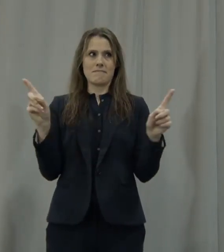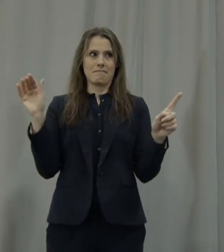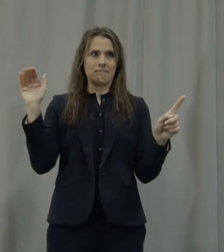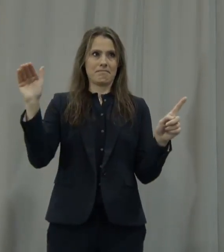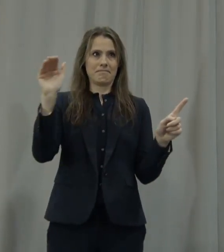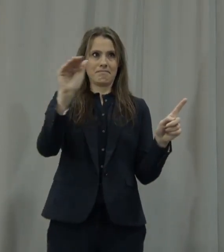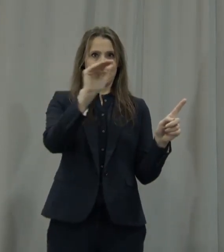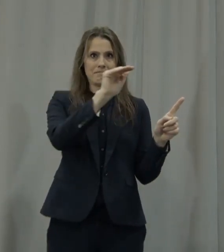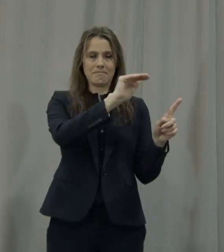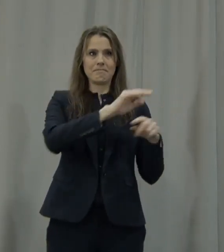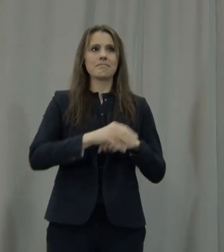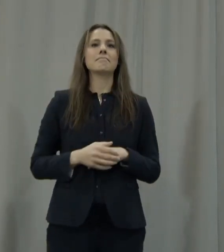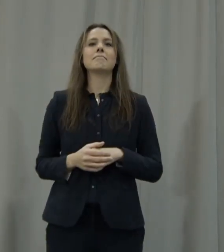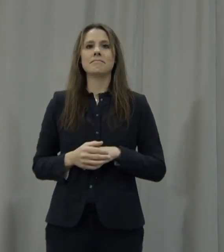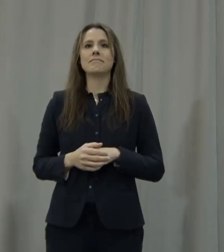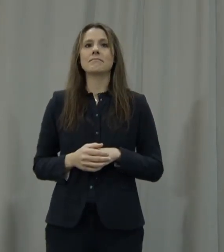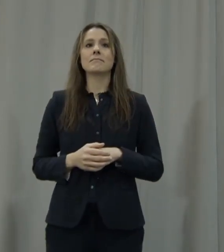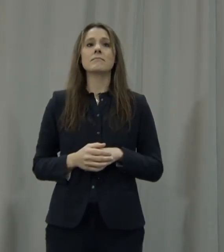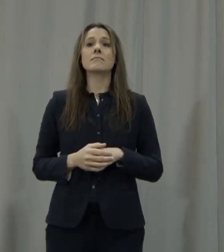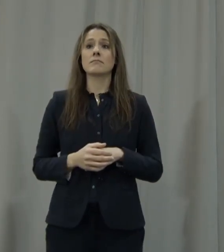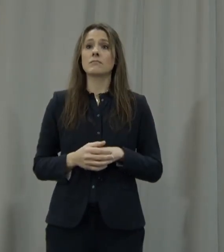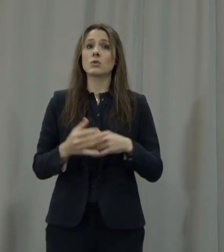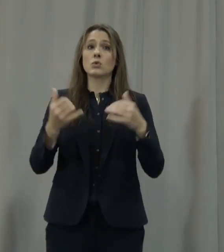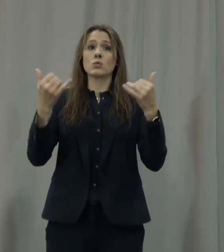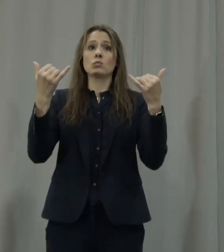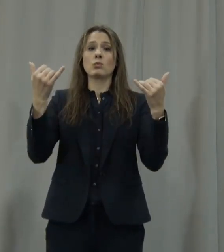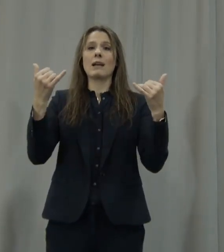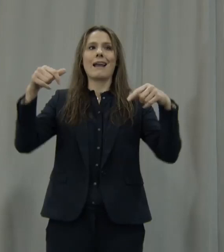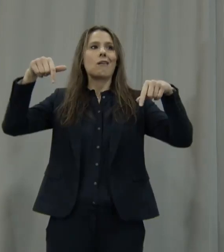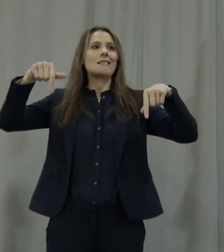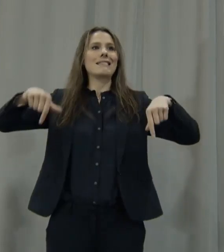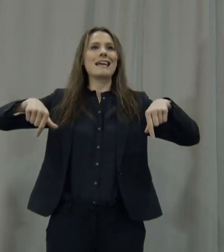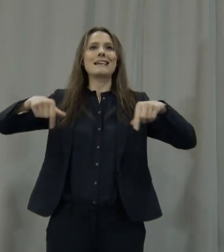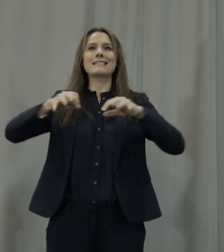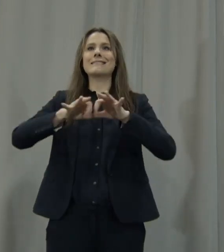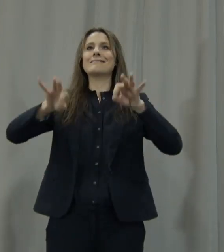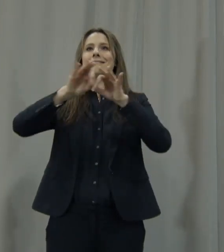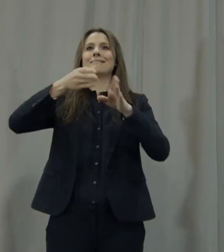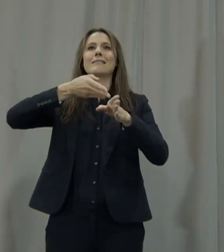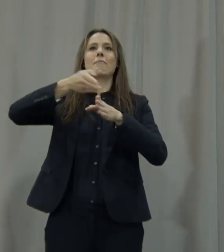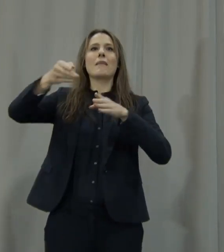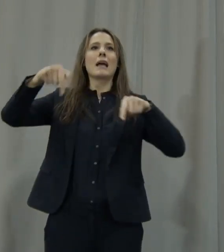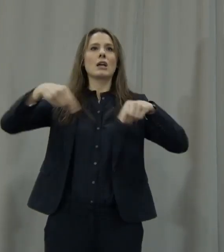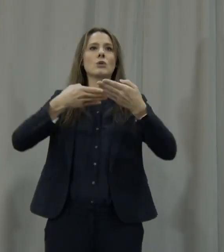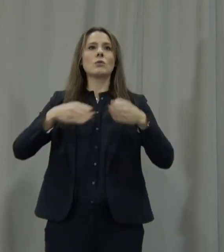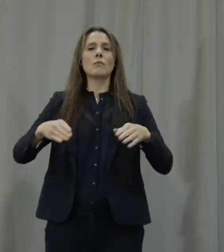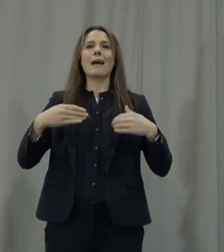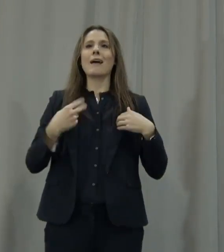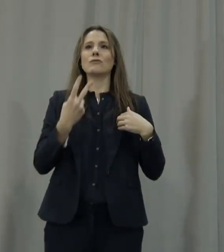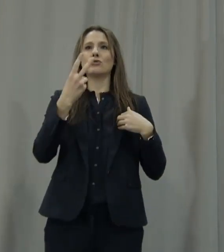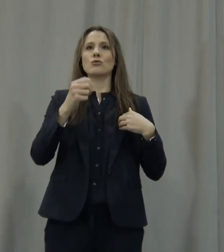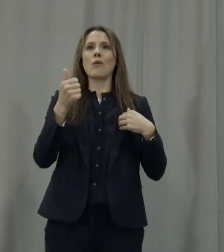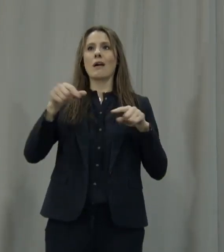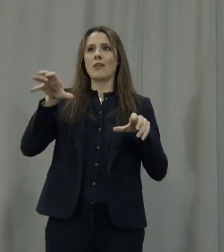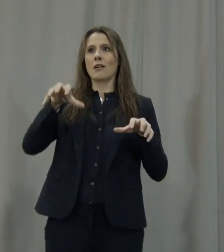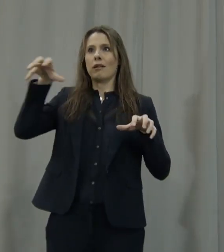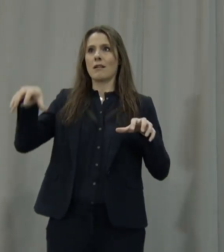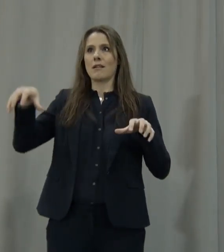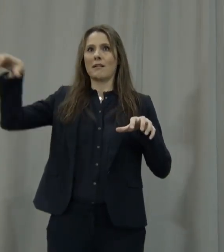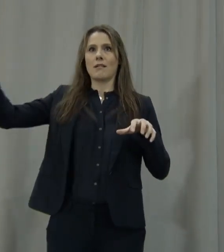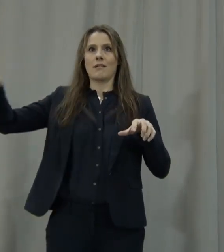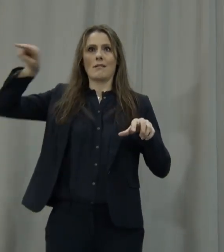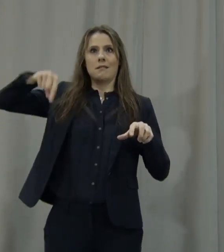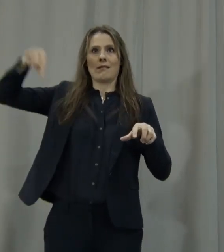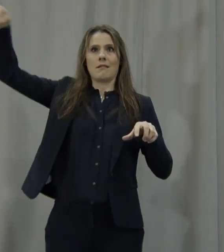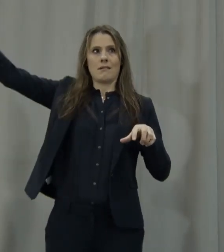everyone. We currently are in the main room. We also have two other rooms next to the main